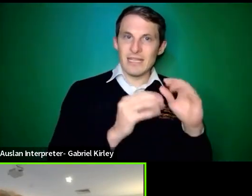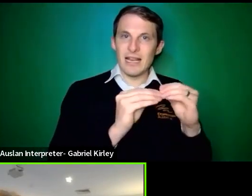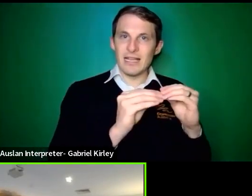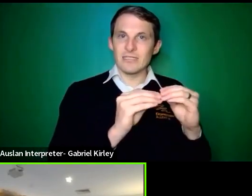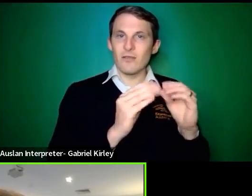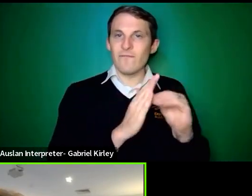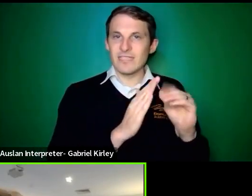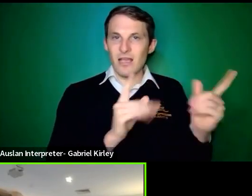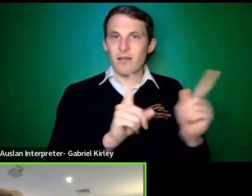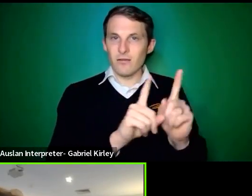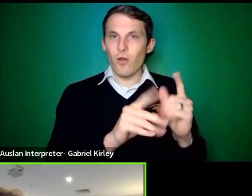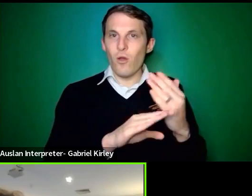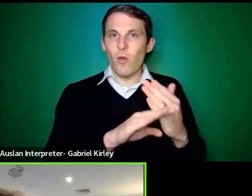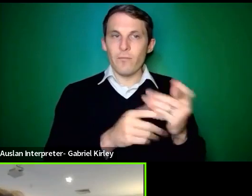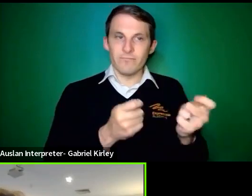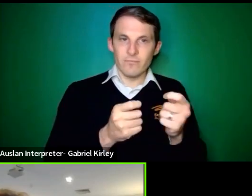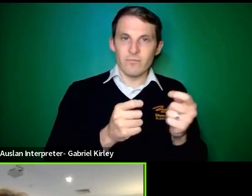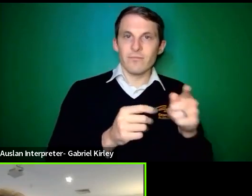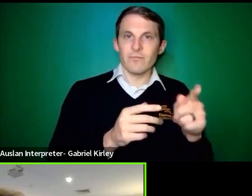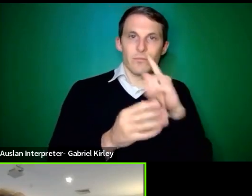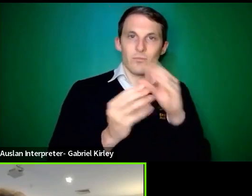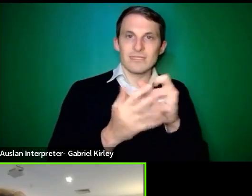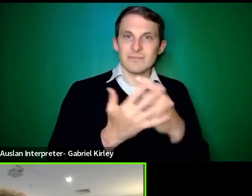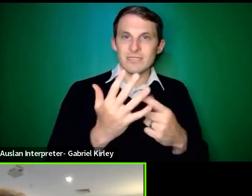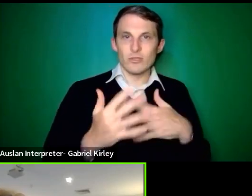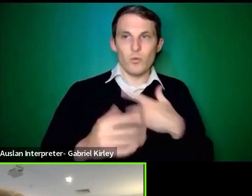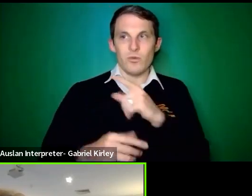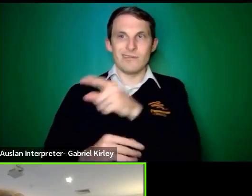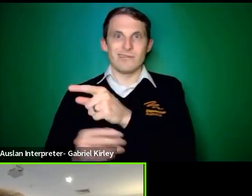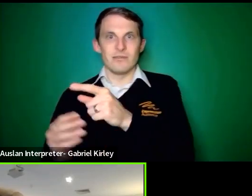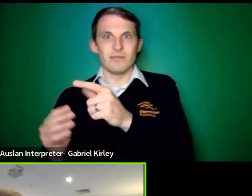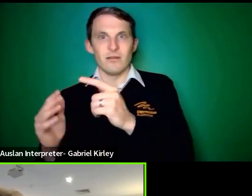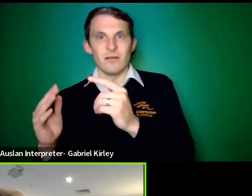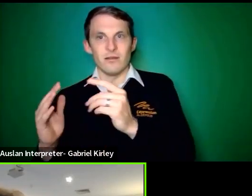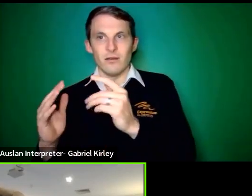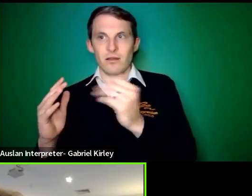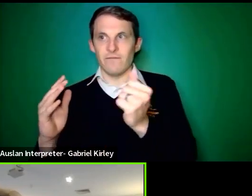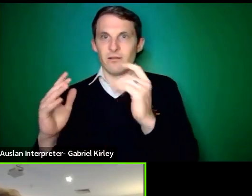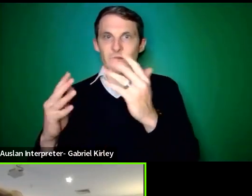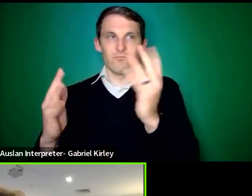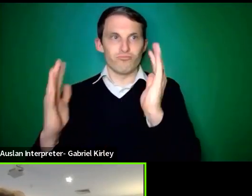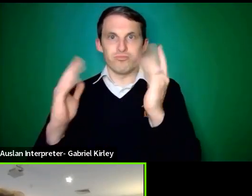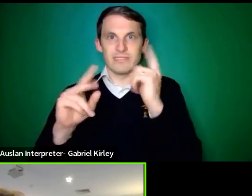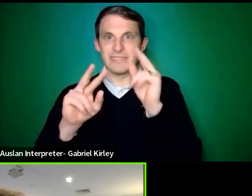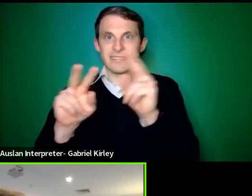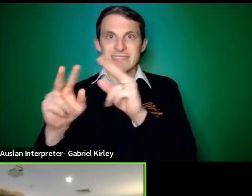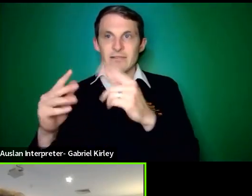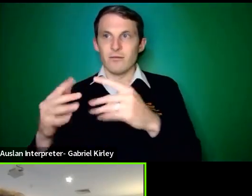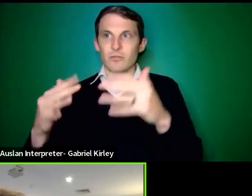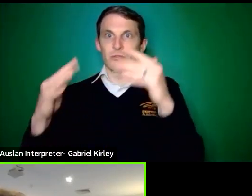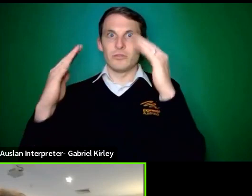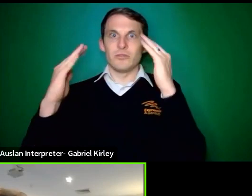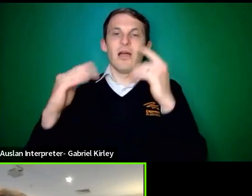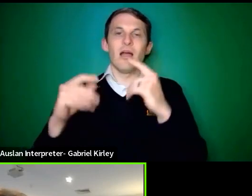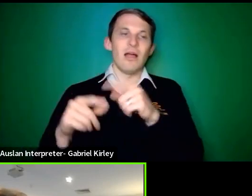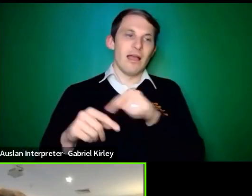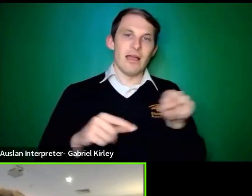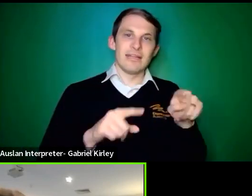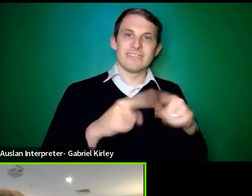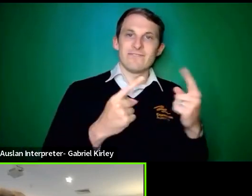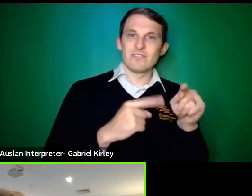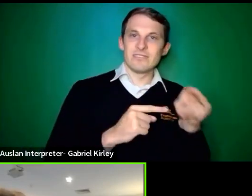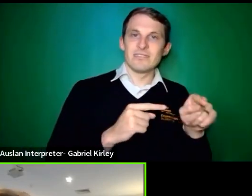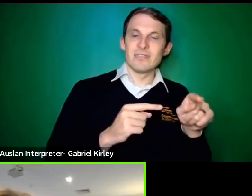for the children that might find it a bit much to come into such a high sensory space. So we've recognised that, and we will be starting those